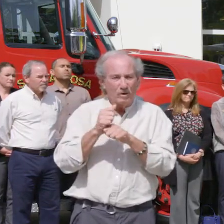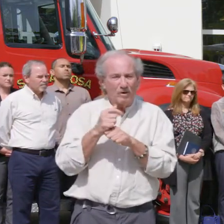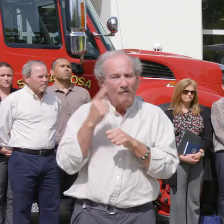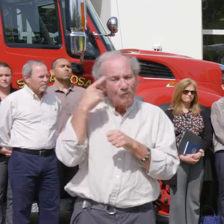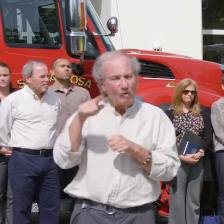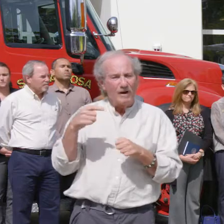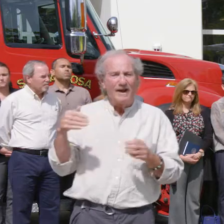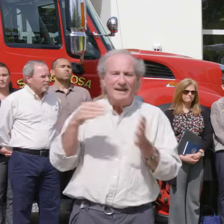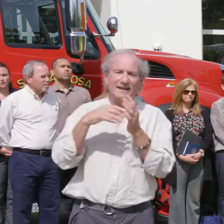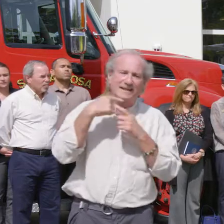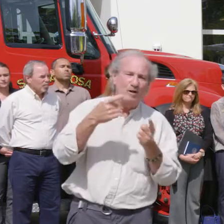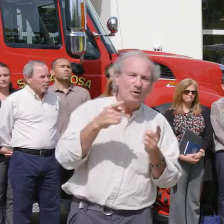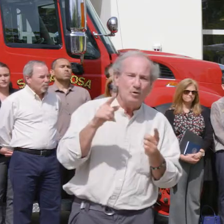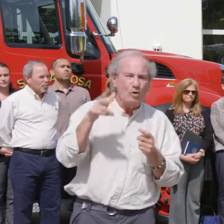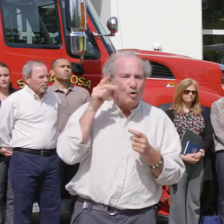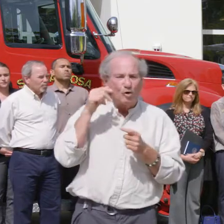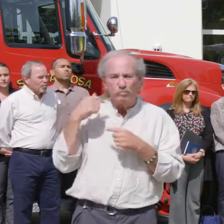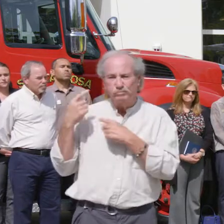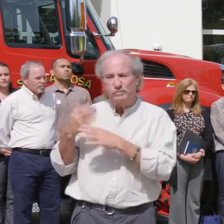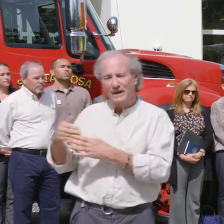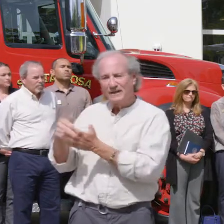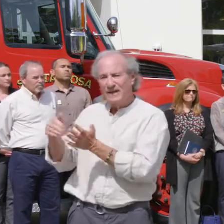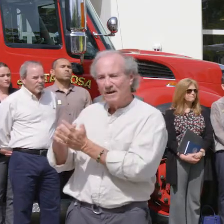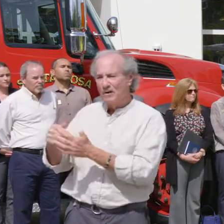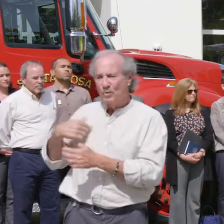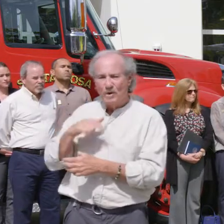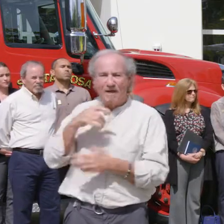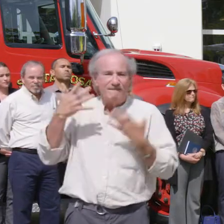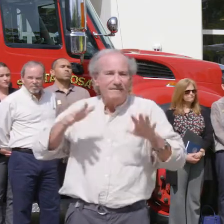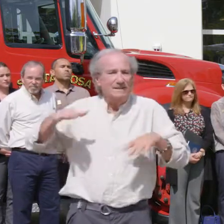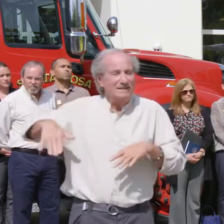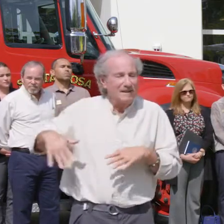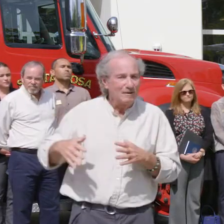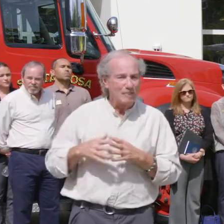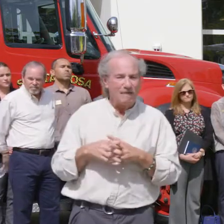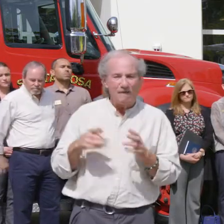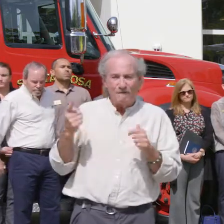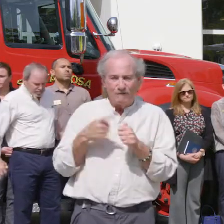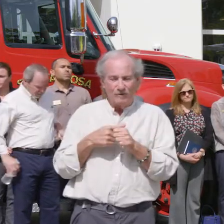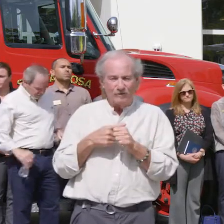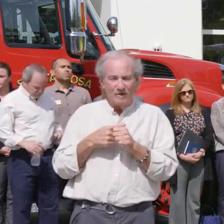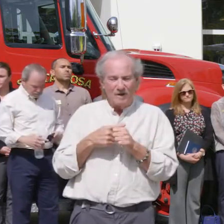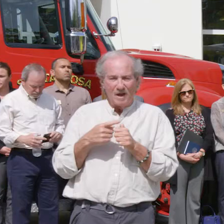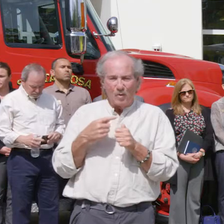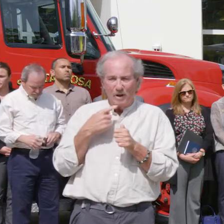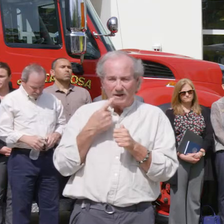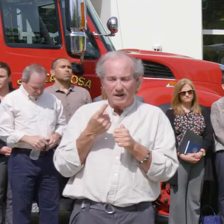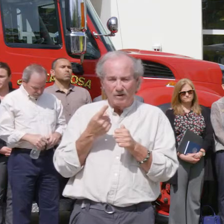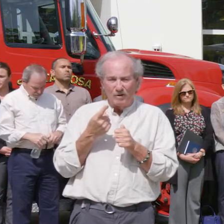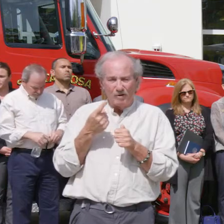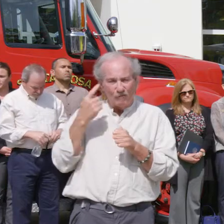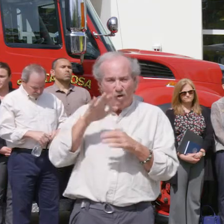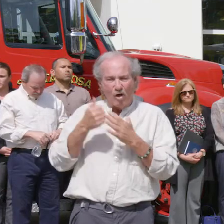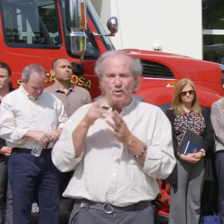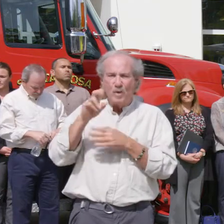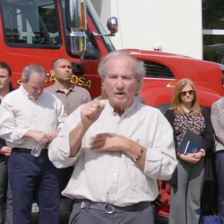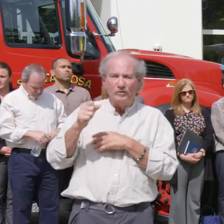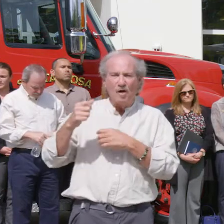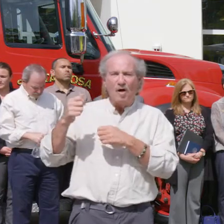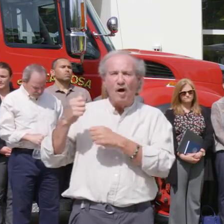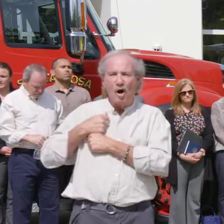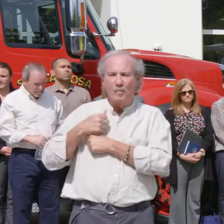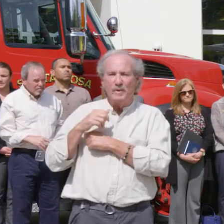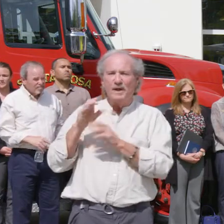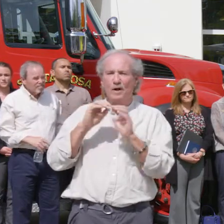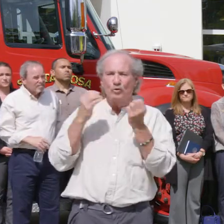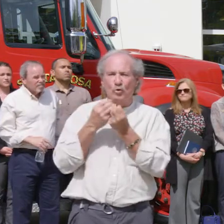the fact that you've heard throughout the morning, we're not done yet. First, I do want to echo on behalf of our entire U.S. Army Corps of Engineers,